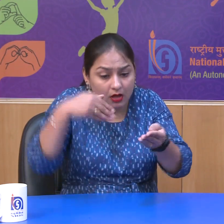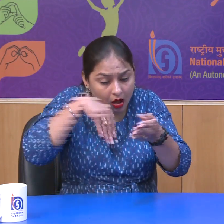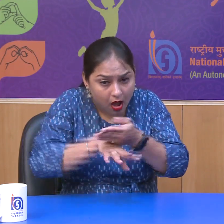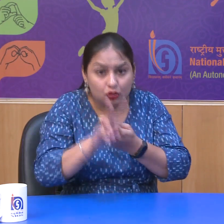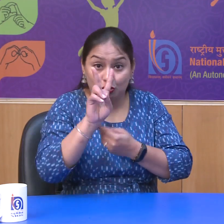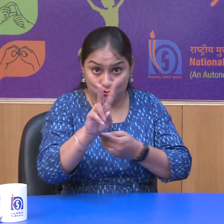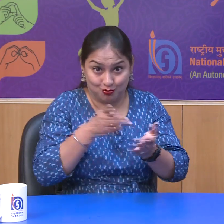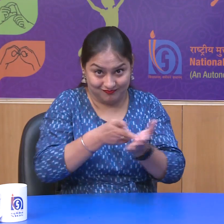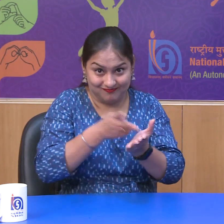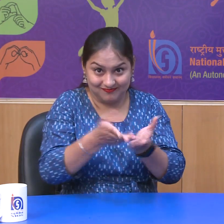of farming is